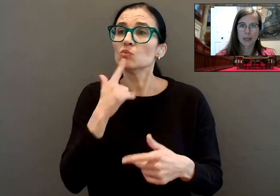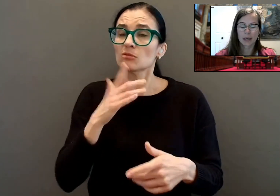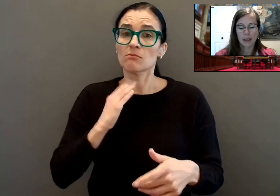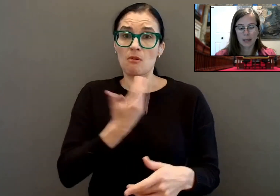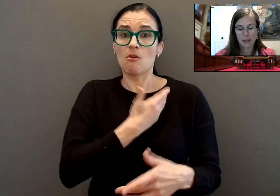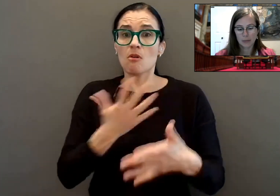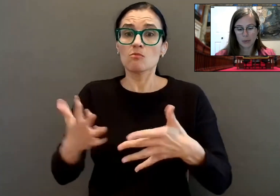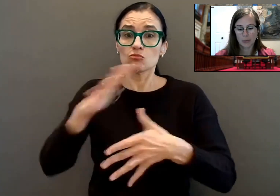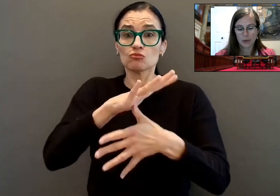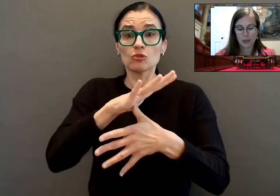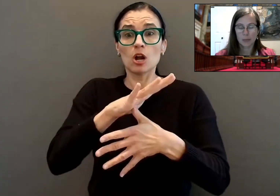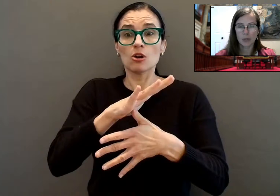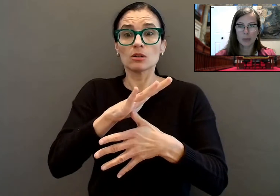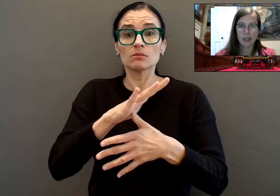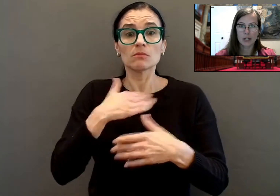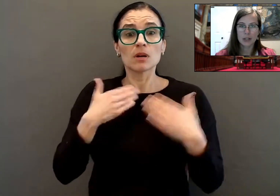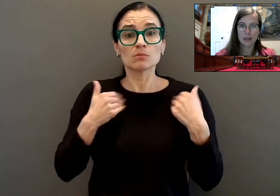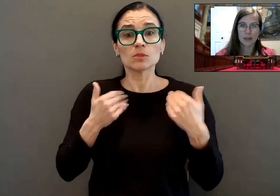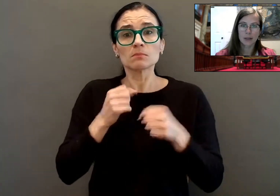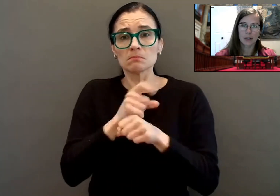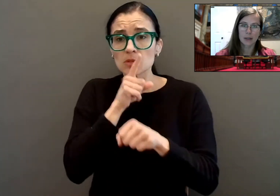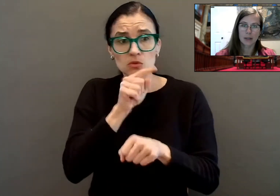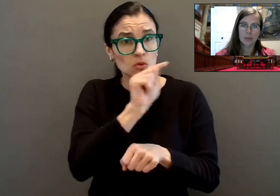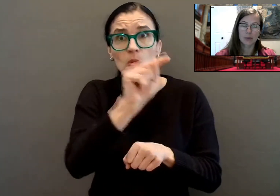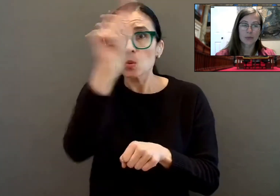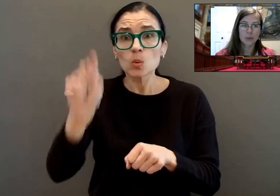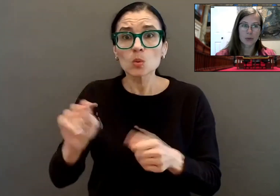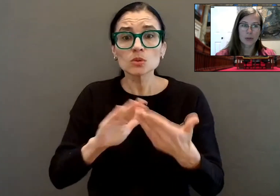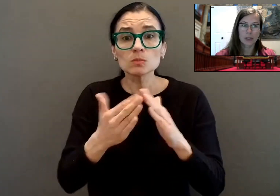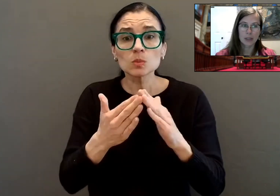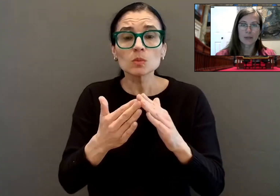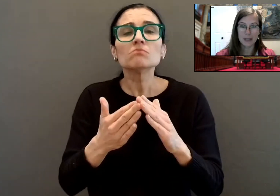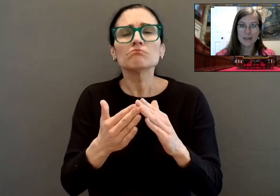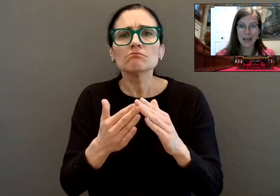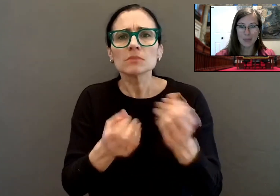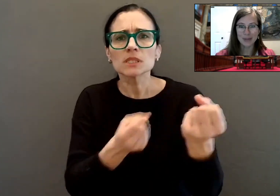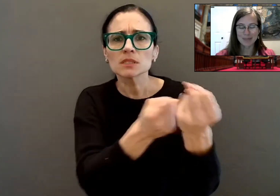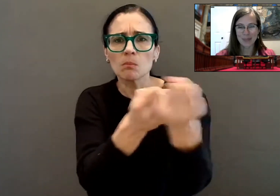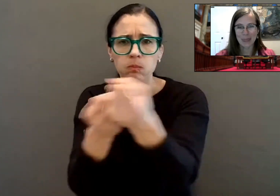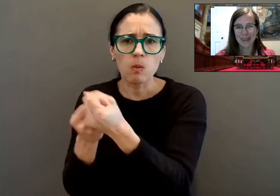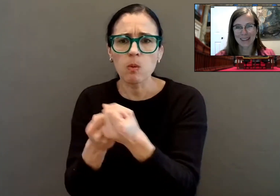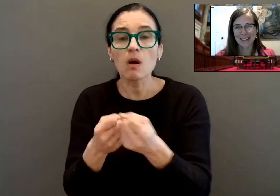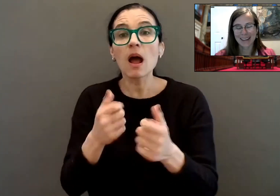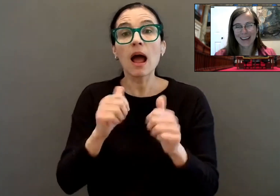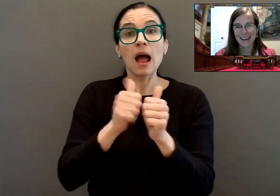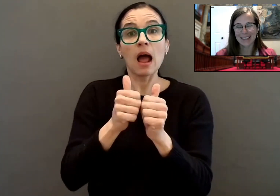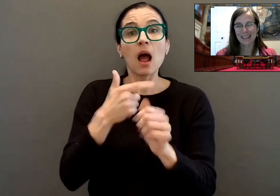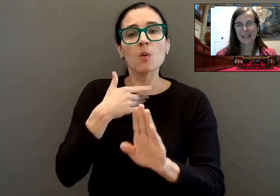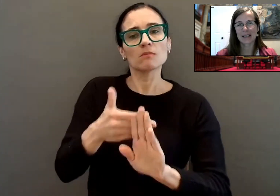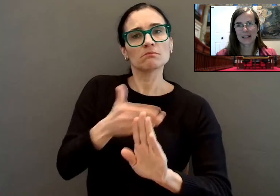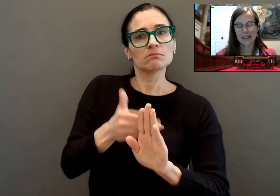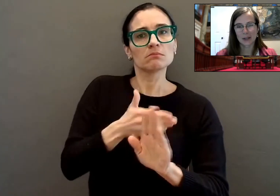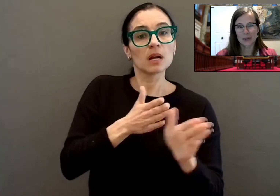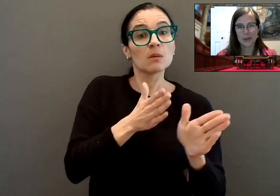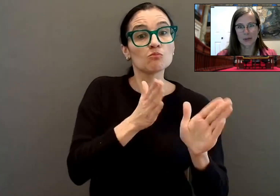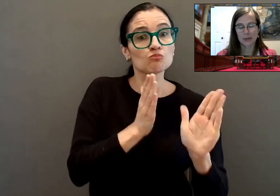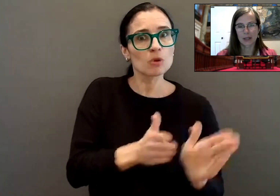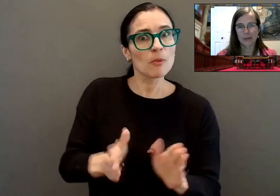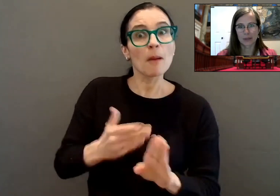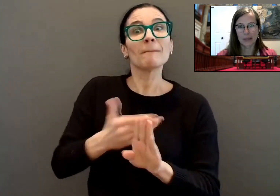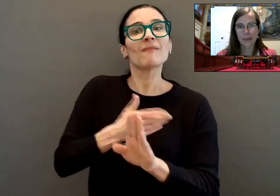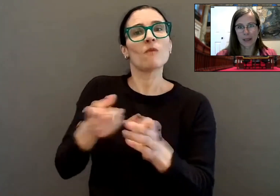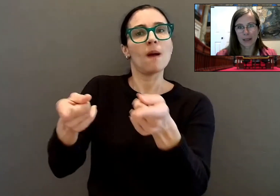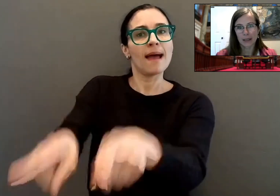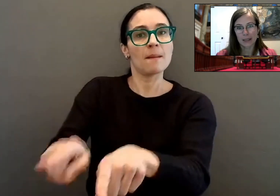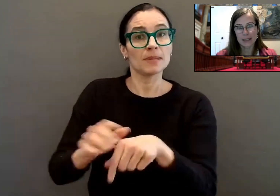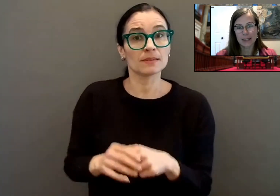supported in both the preparation before events happen and then also in